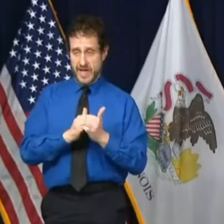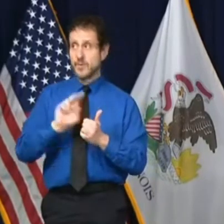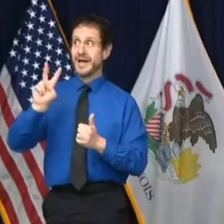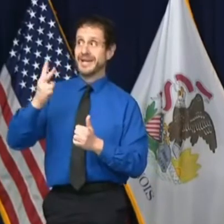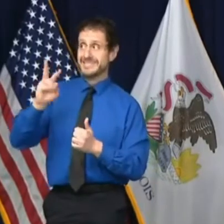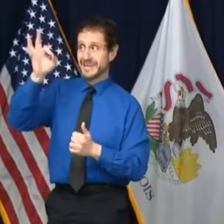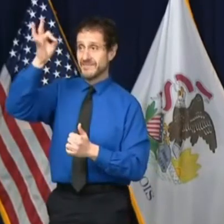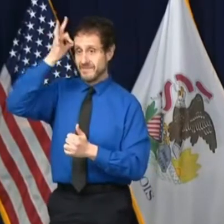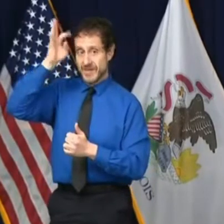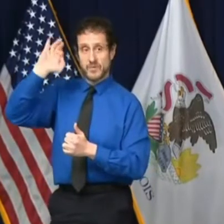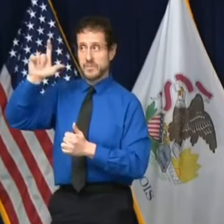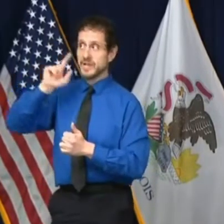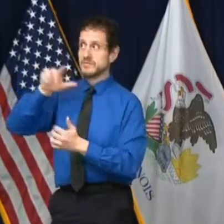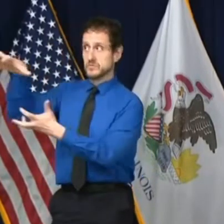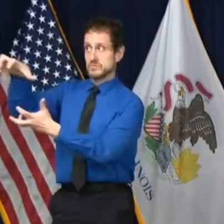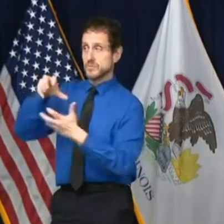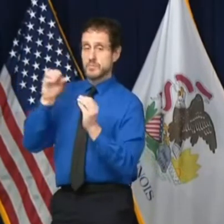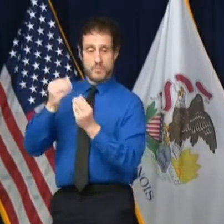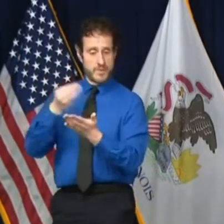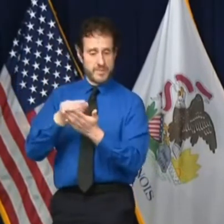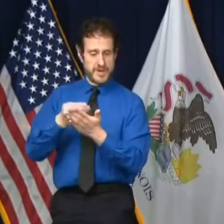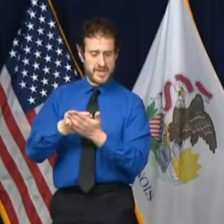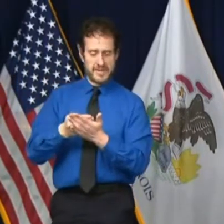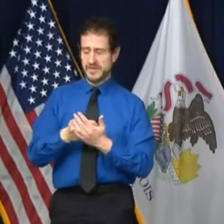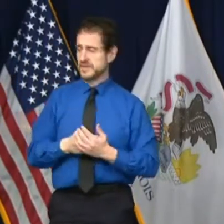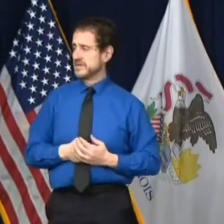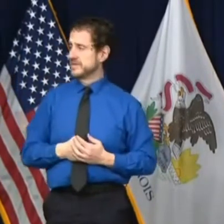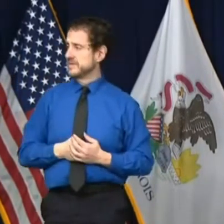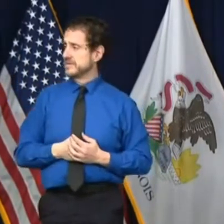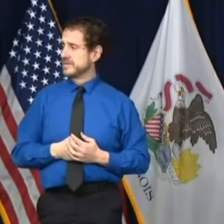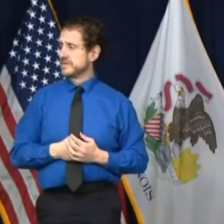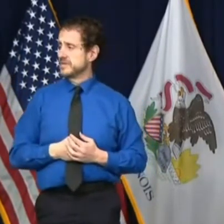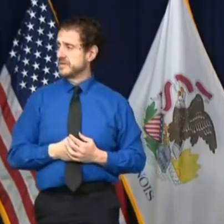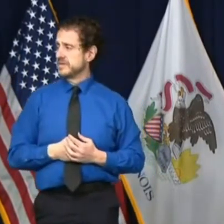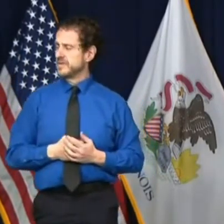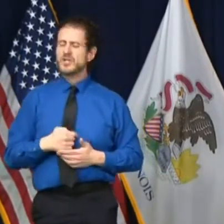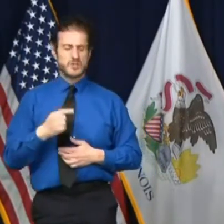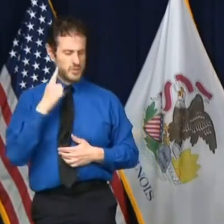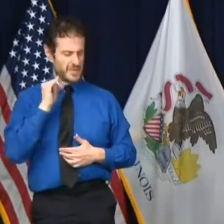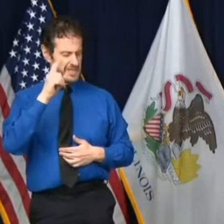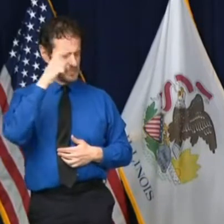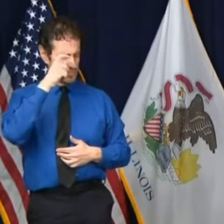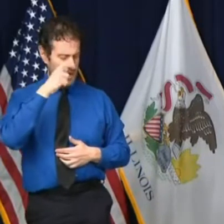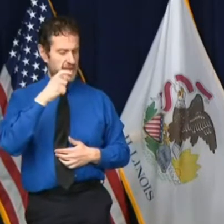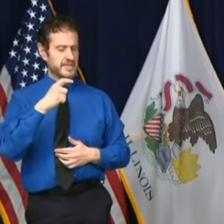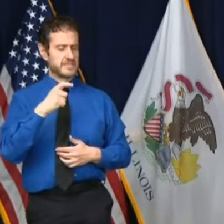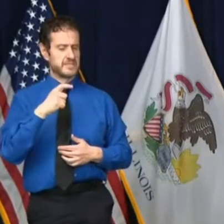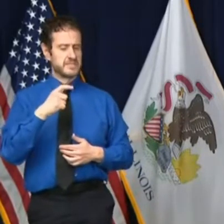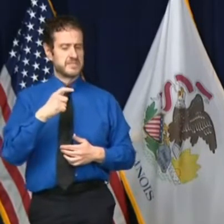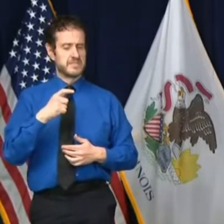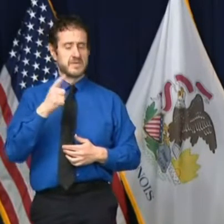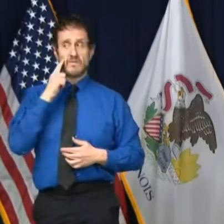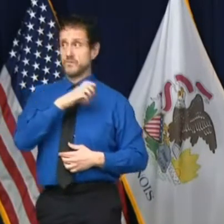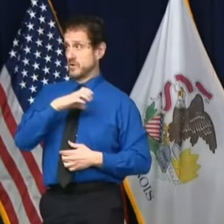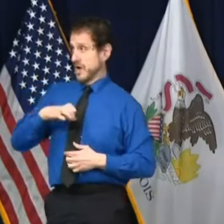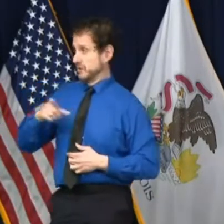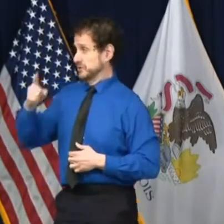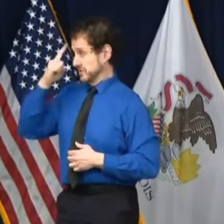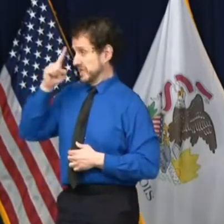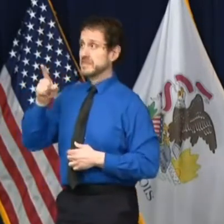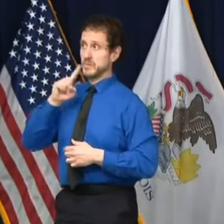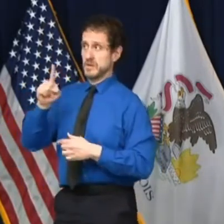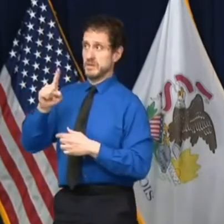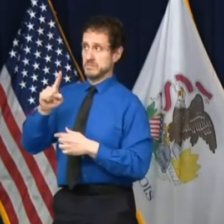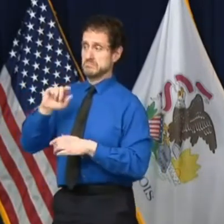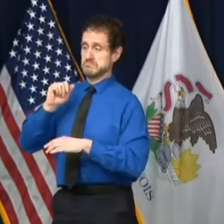stimulus bill. Is this something you would think is this something you think would be wise to count on from Congress? Is there anything the state can